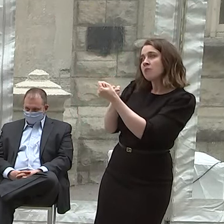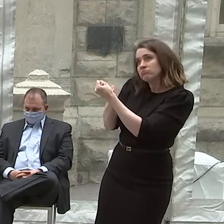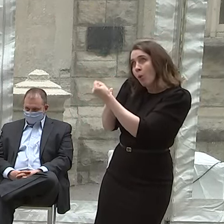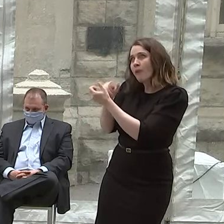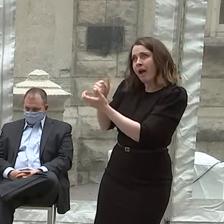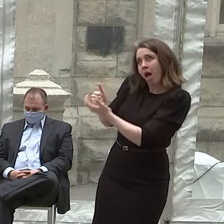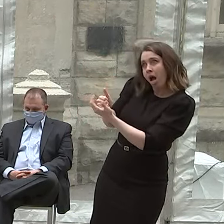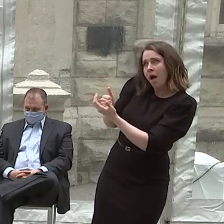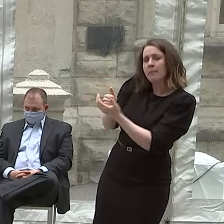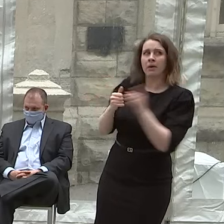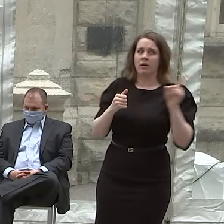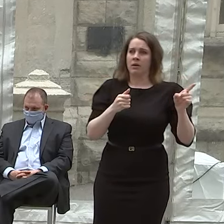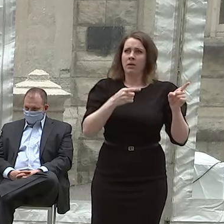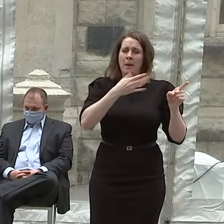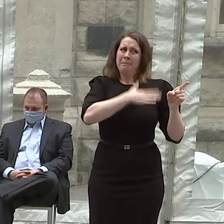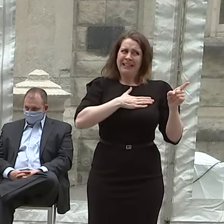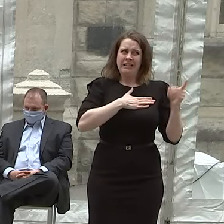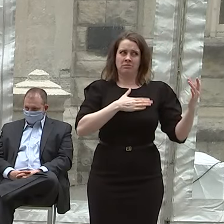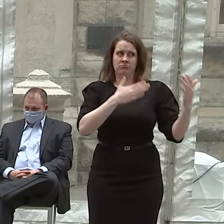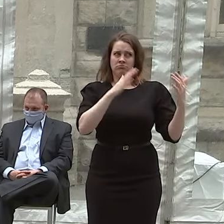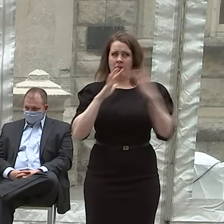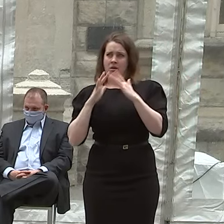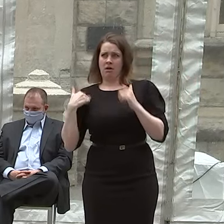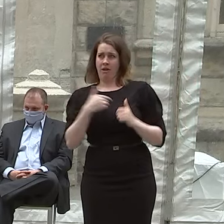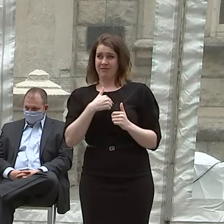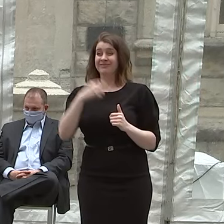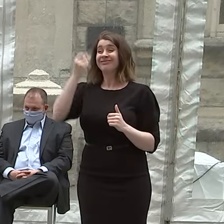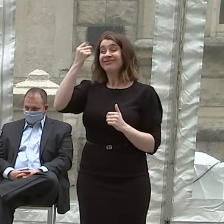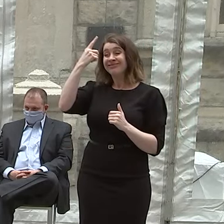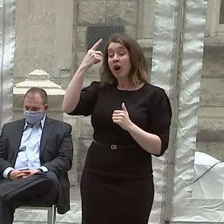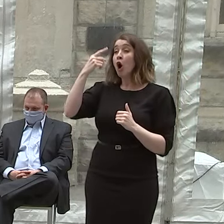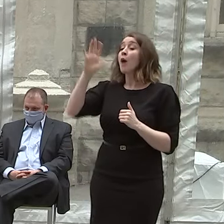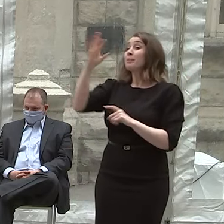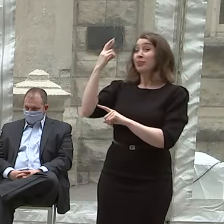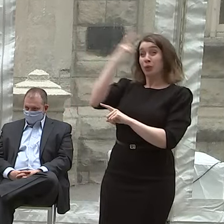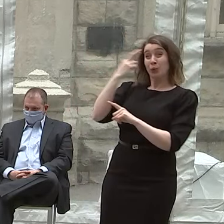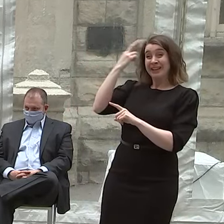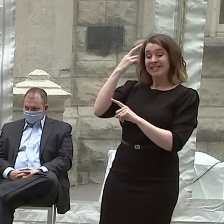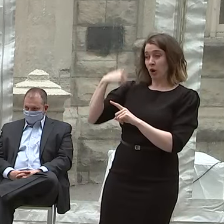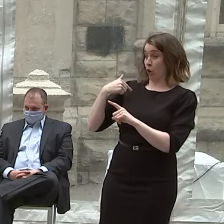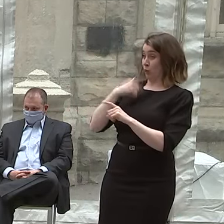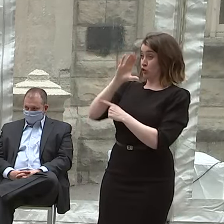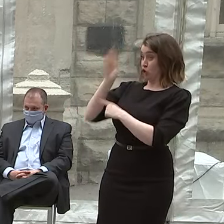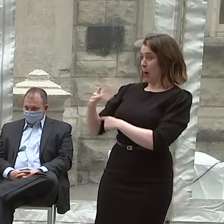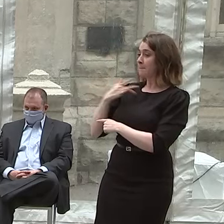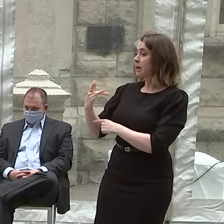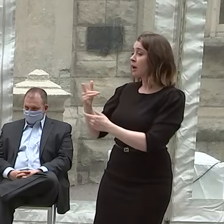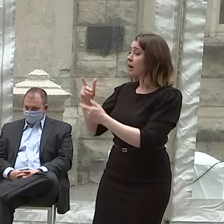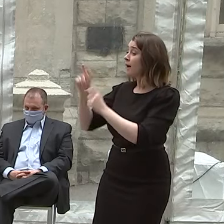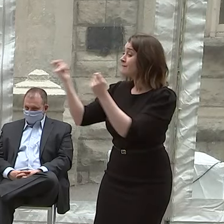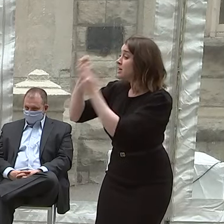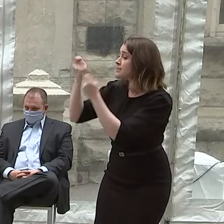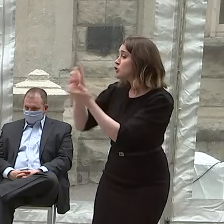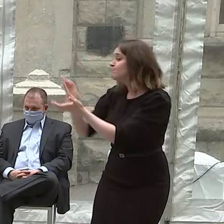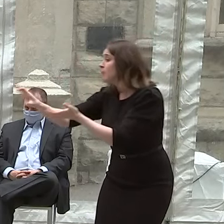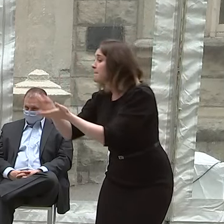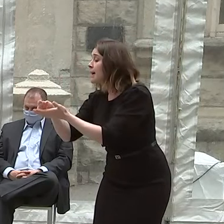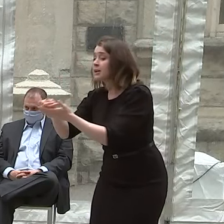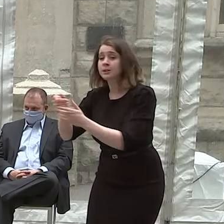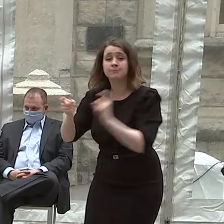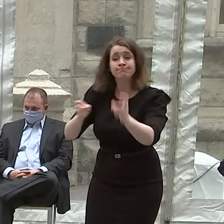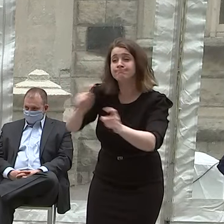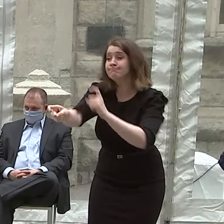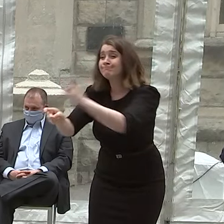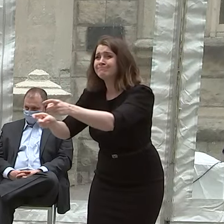festivals get their money because they make money. If we cancel them, there's no revenue stream to support it. So it's not like